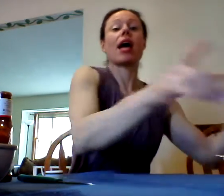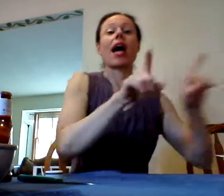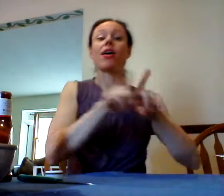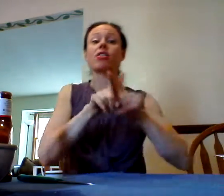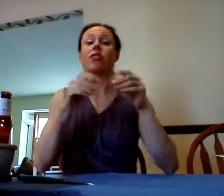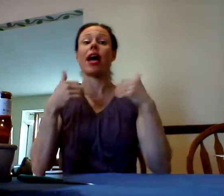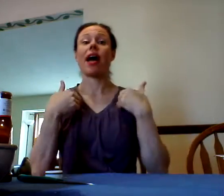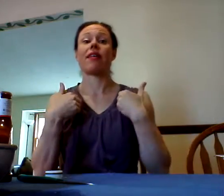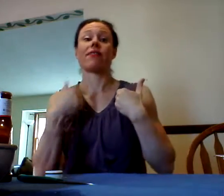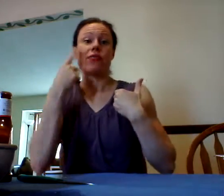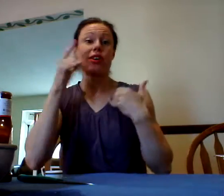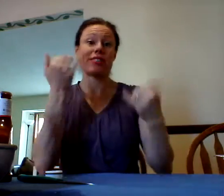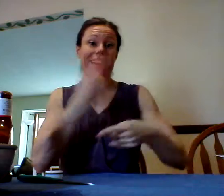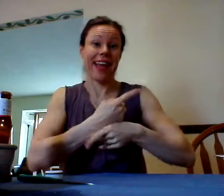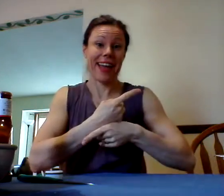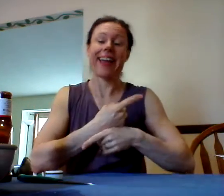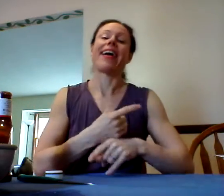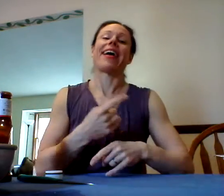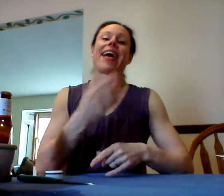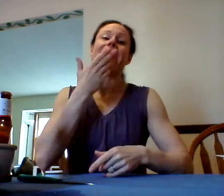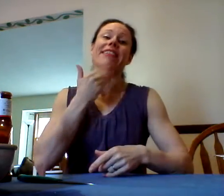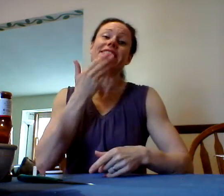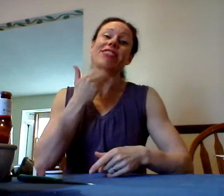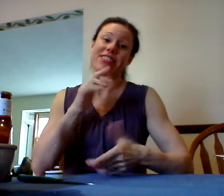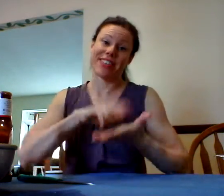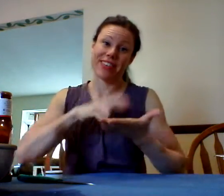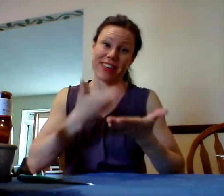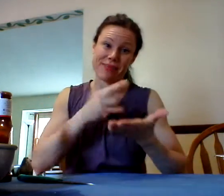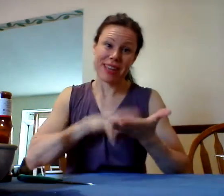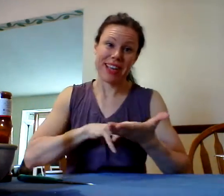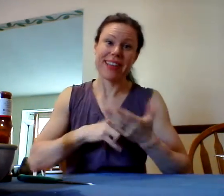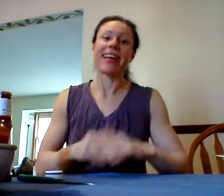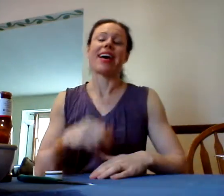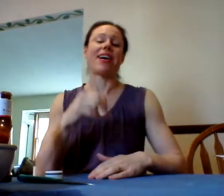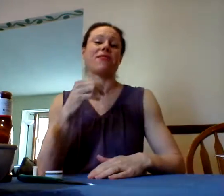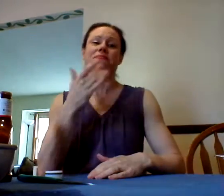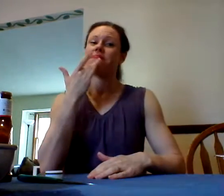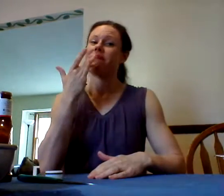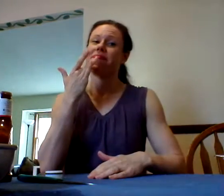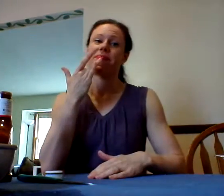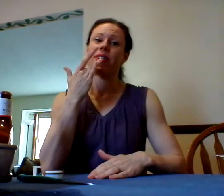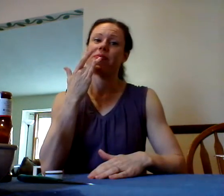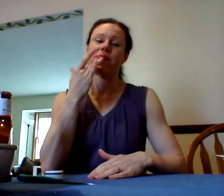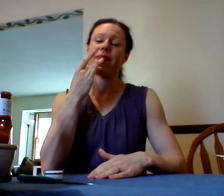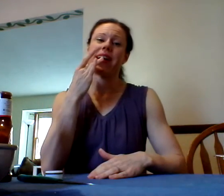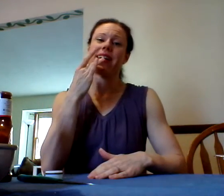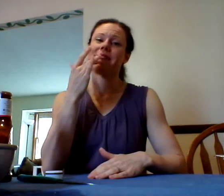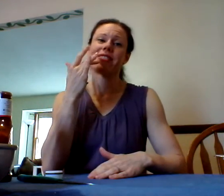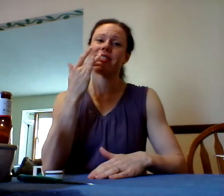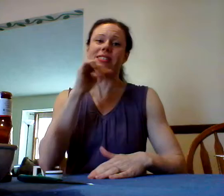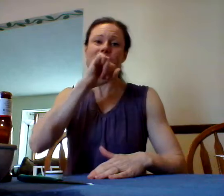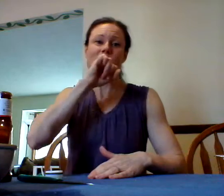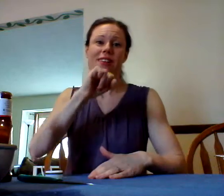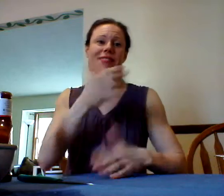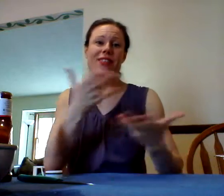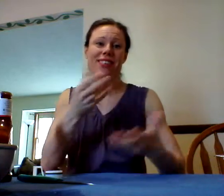I also have for you today a dessert recipe. One of my just favorite things